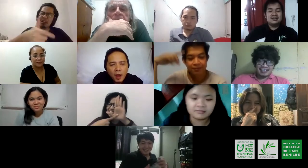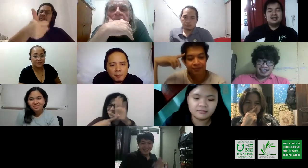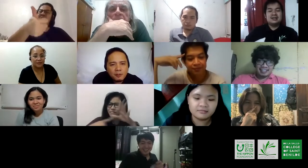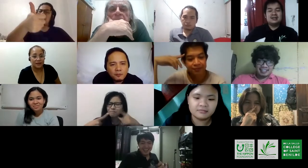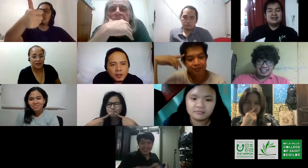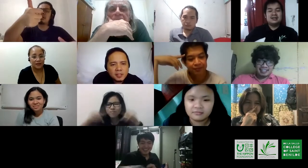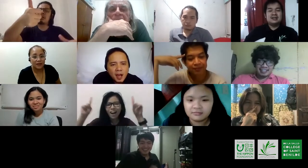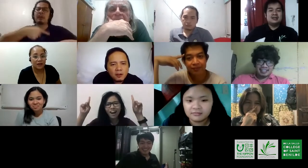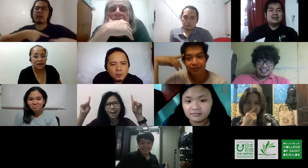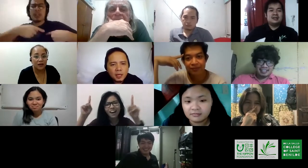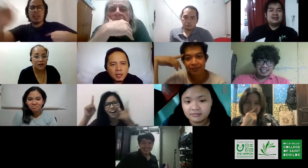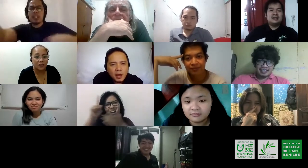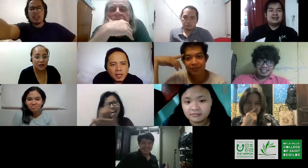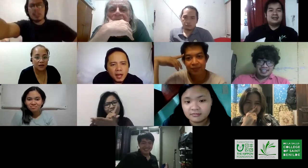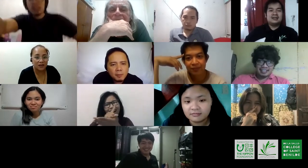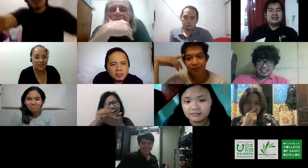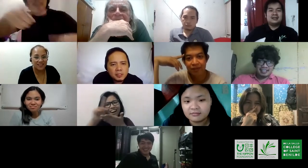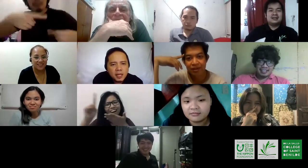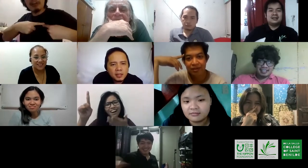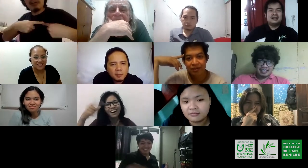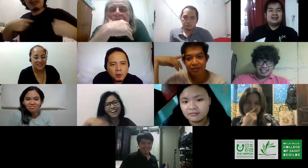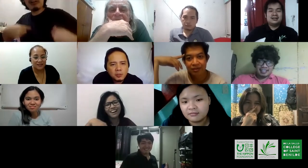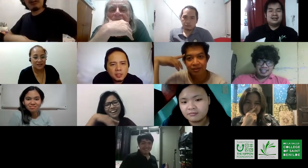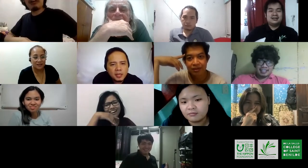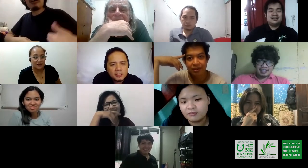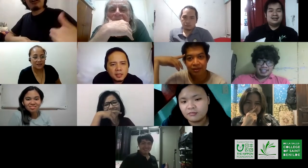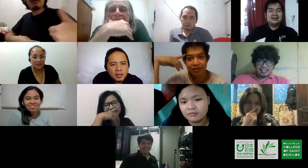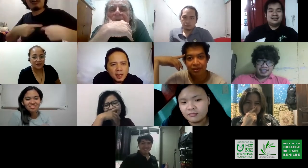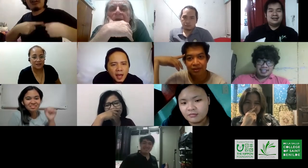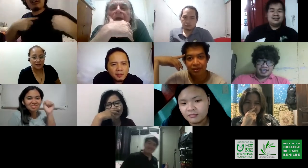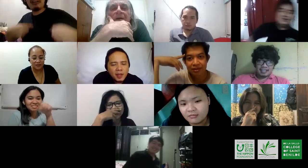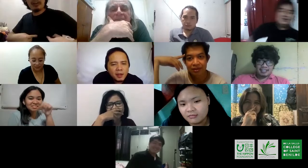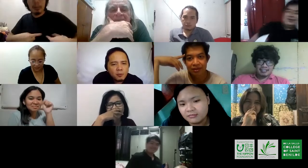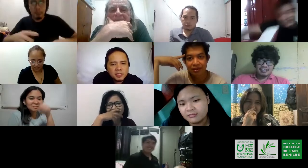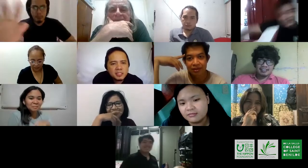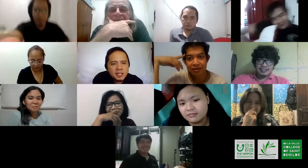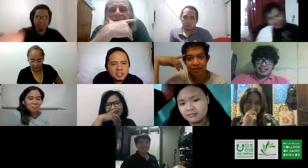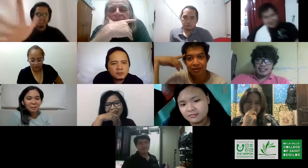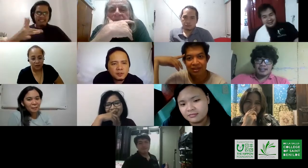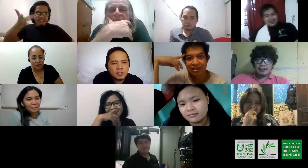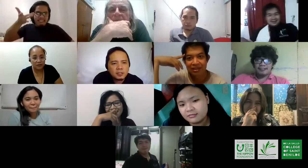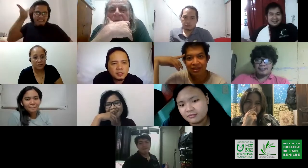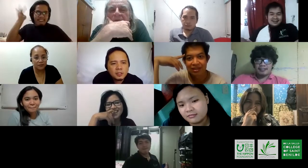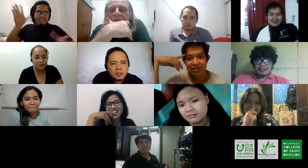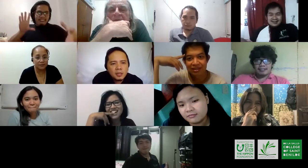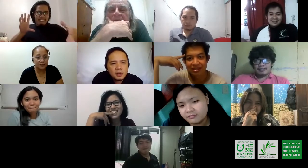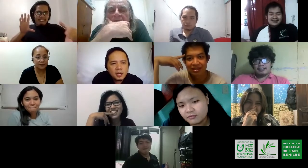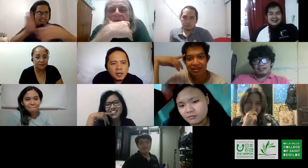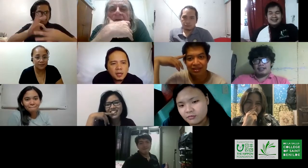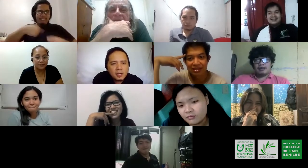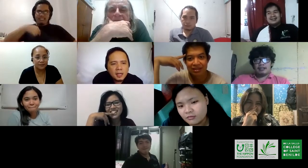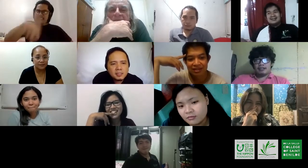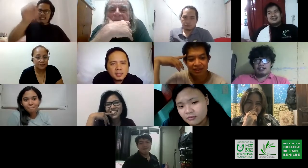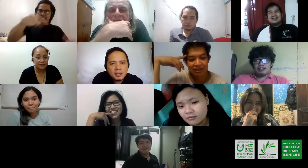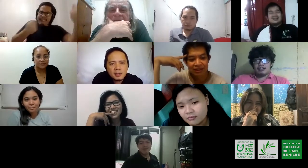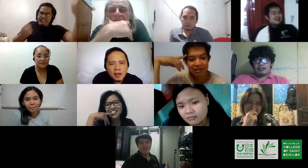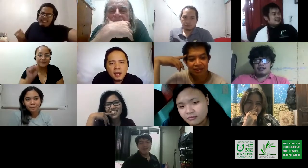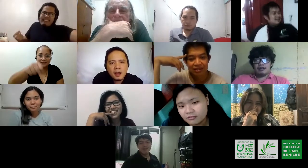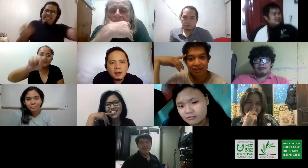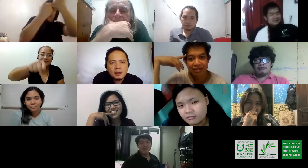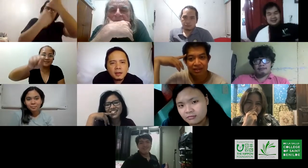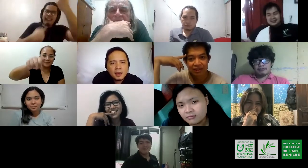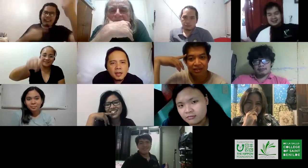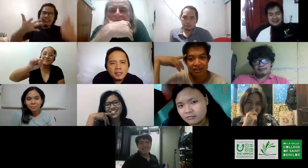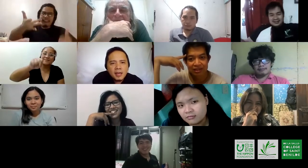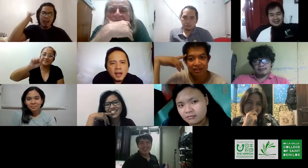It happened for an entire week, Yami's saying, the protest, and Yeah, they were successful. Kyla's yes, saying,